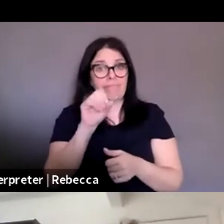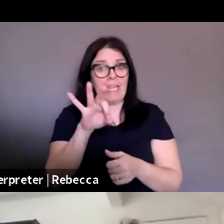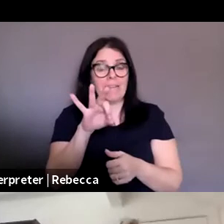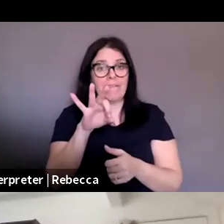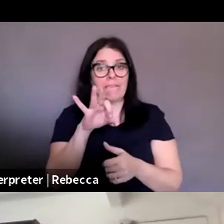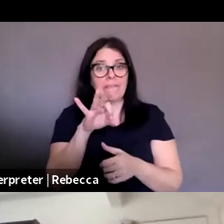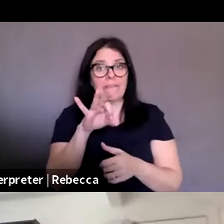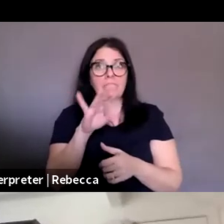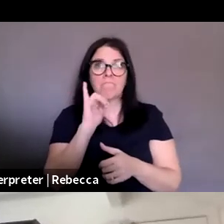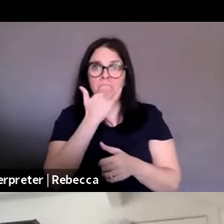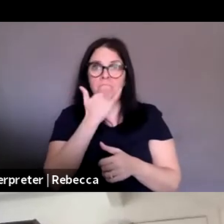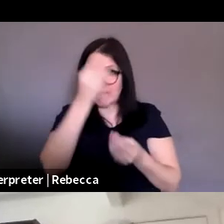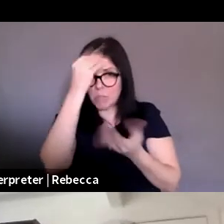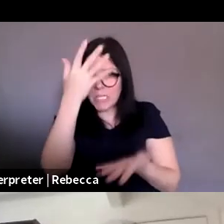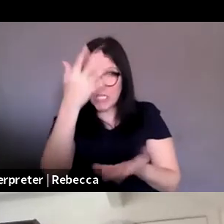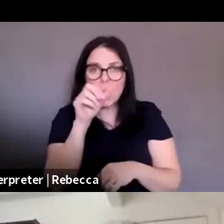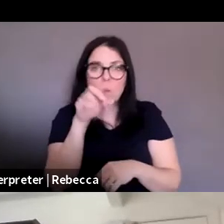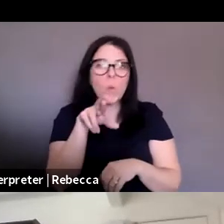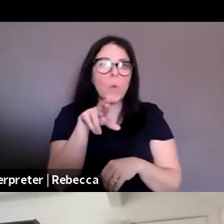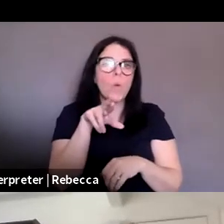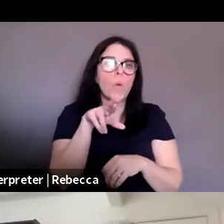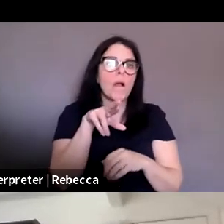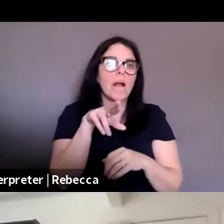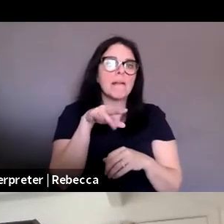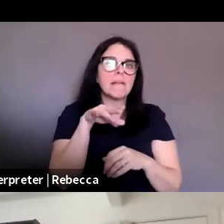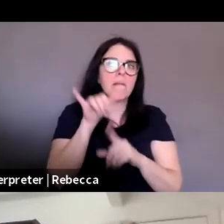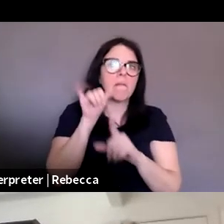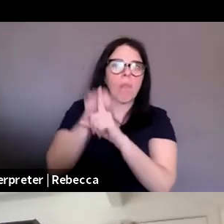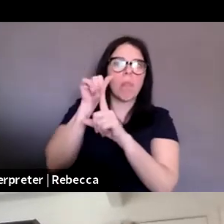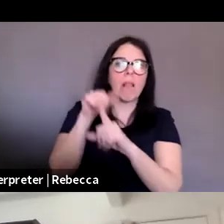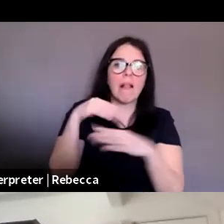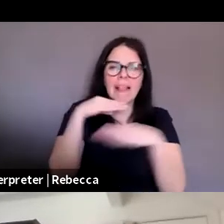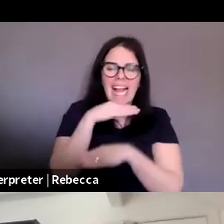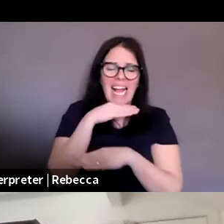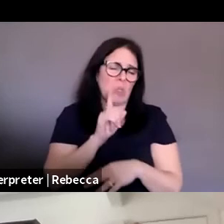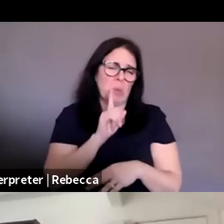misinformation or misleading or lying about family violence are very low.